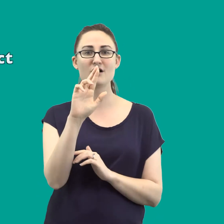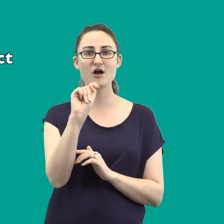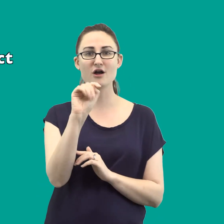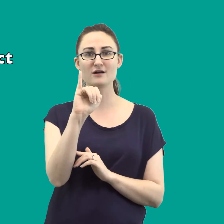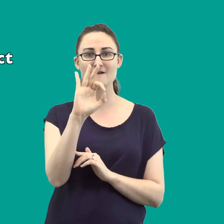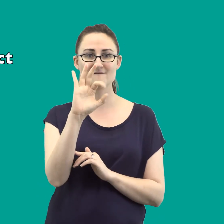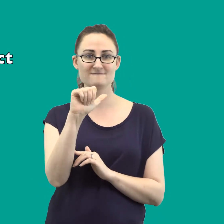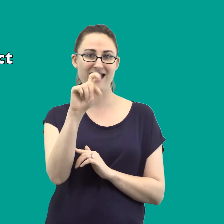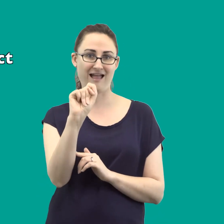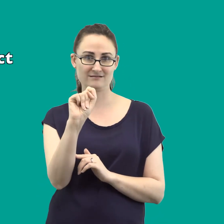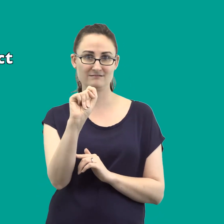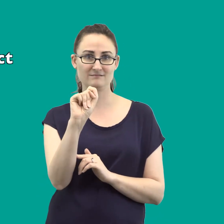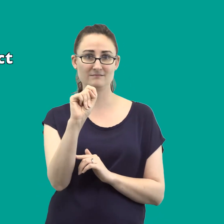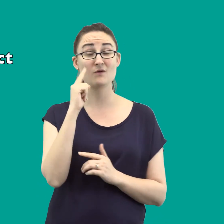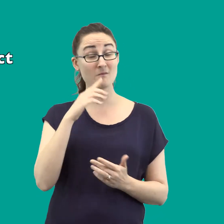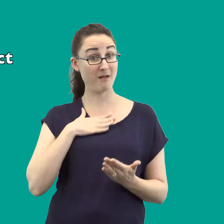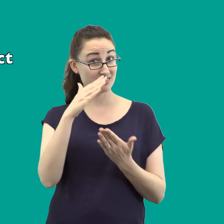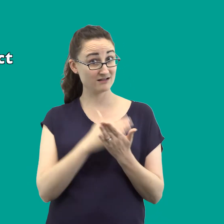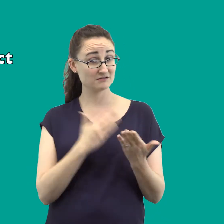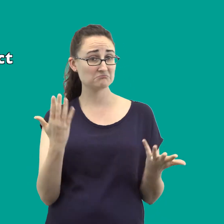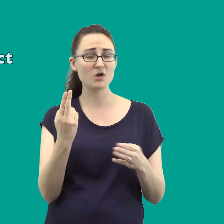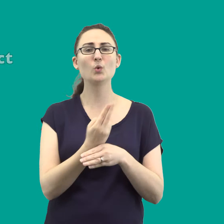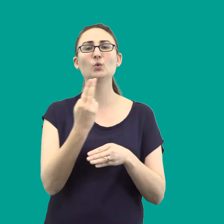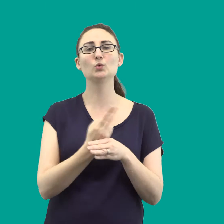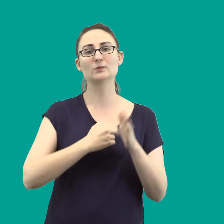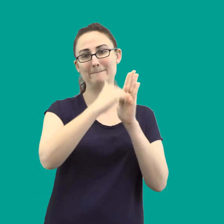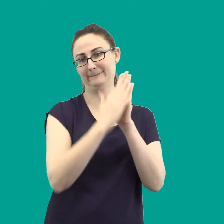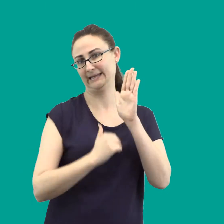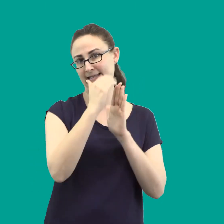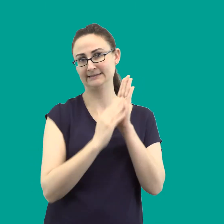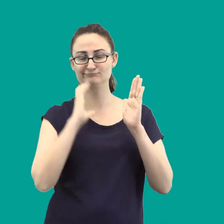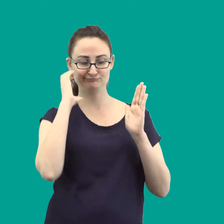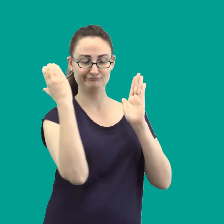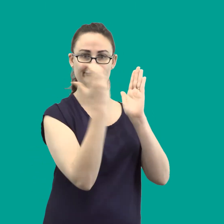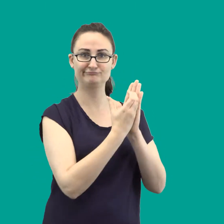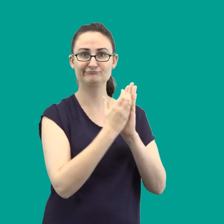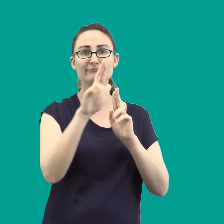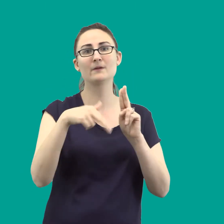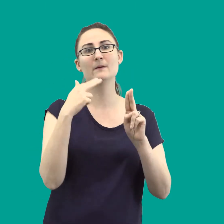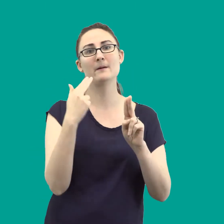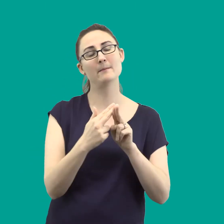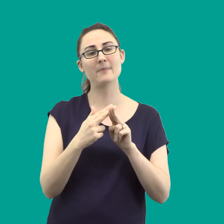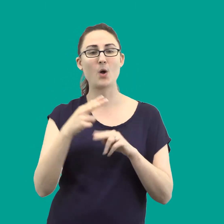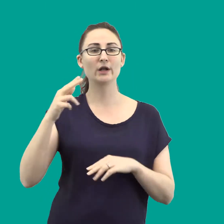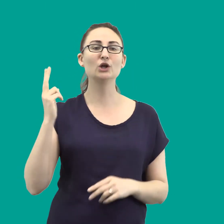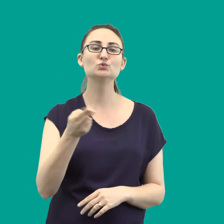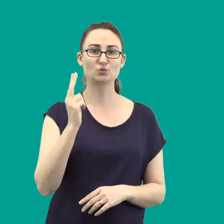Next, I show them an artifact. For this lesson, I used a painting about a